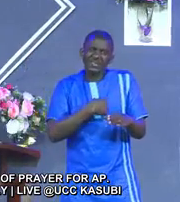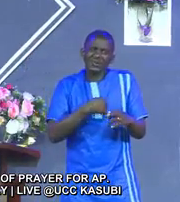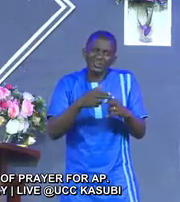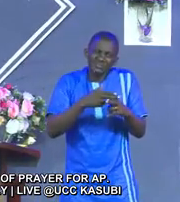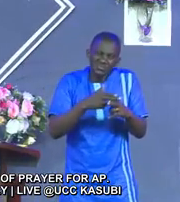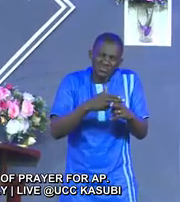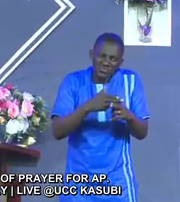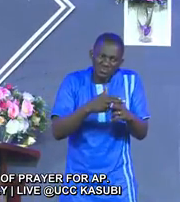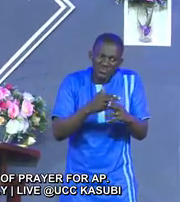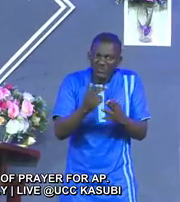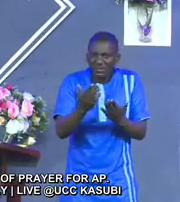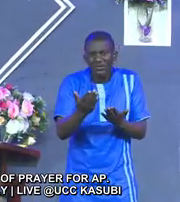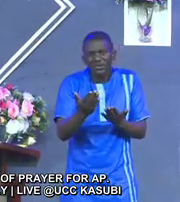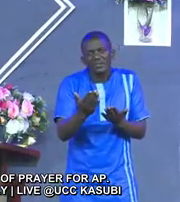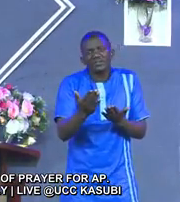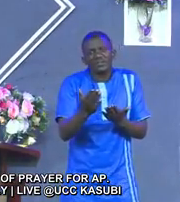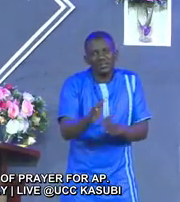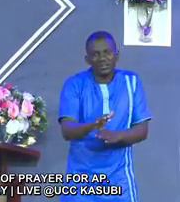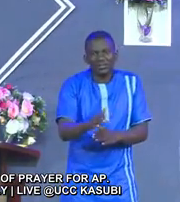crossed over.